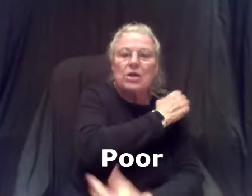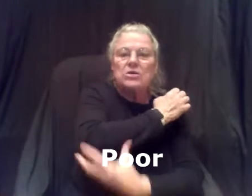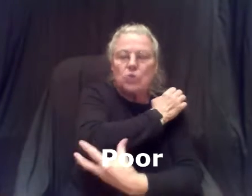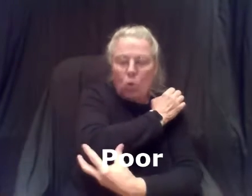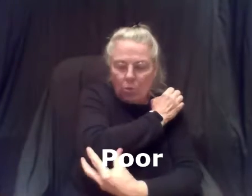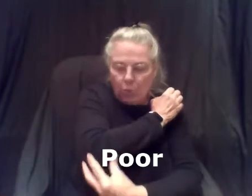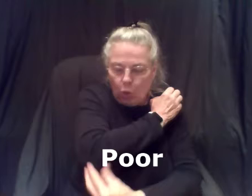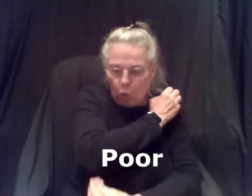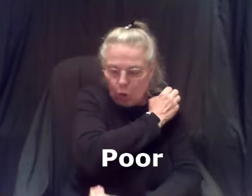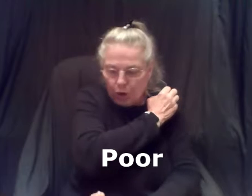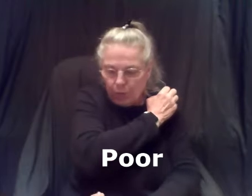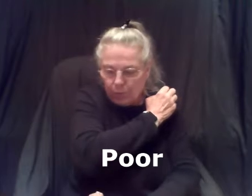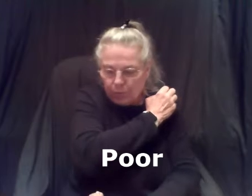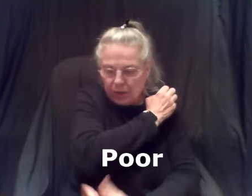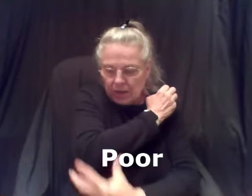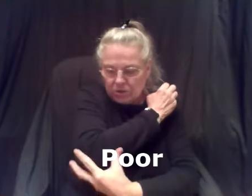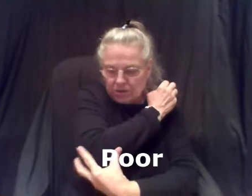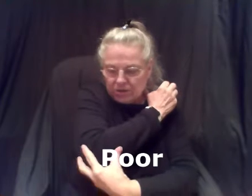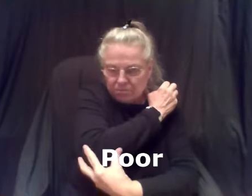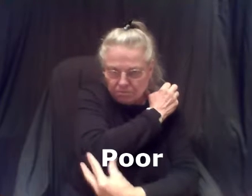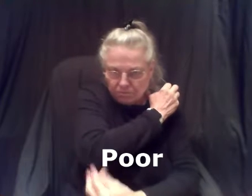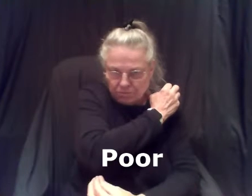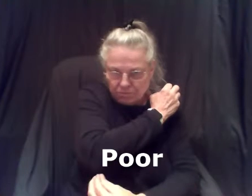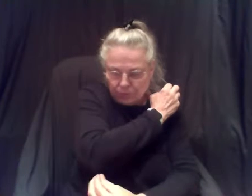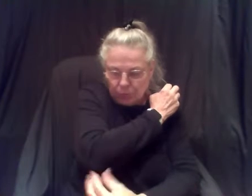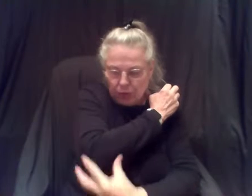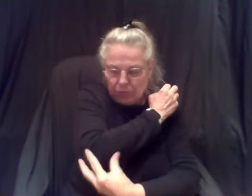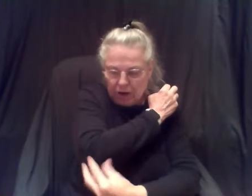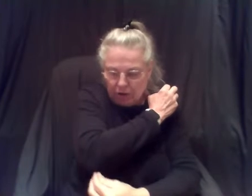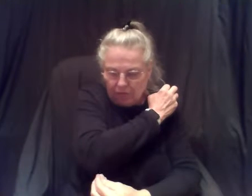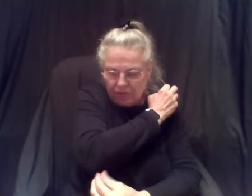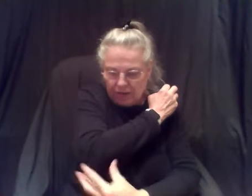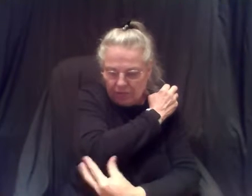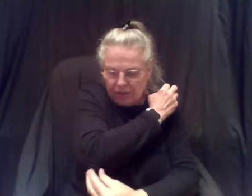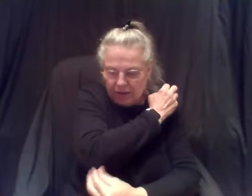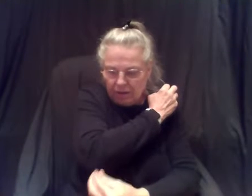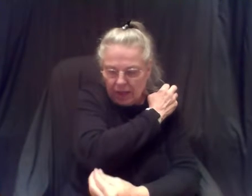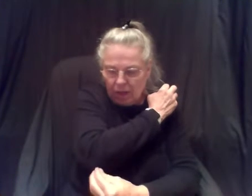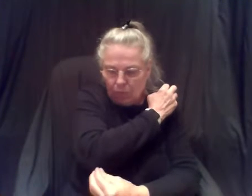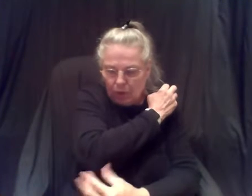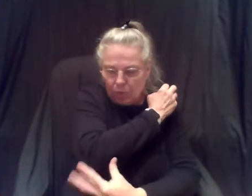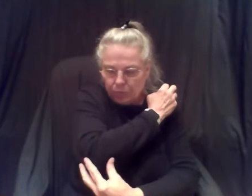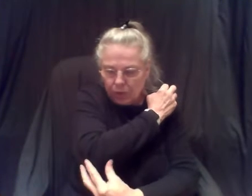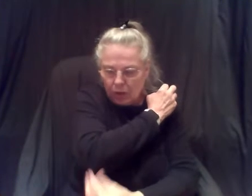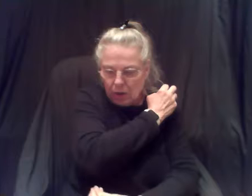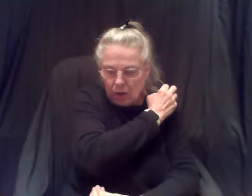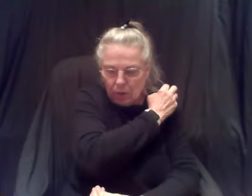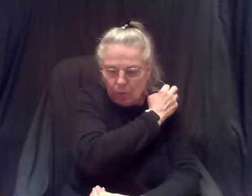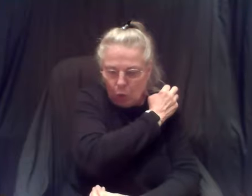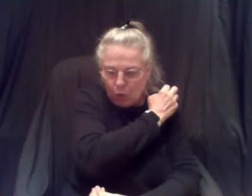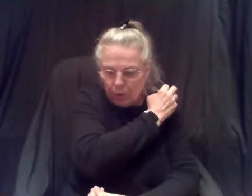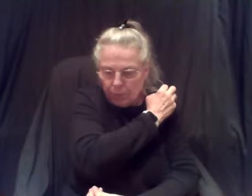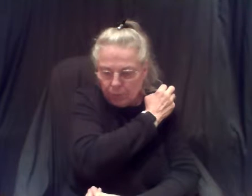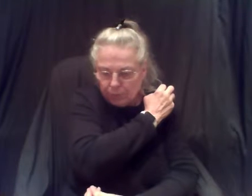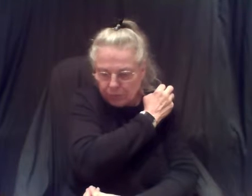So pour, just pulling right off the elbow. Pour.